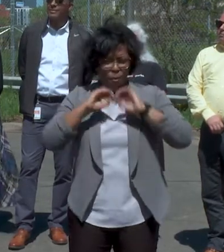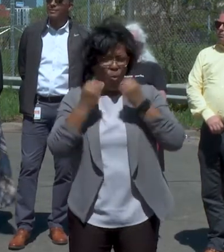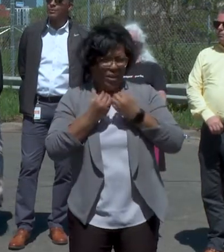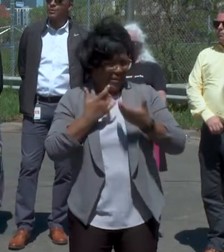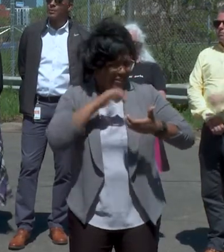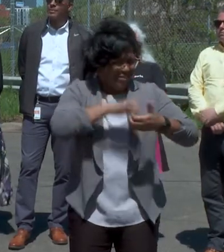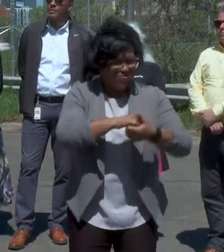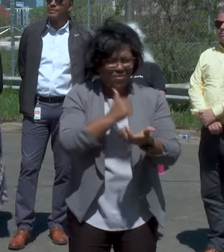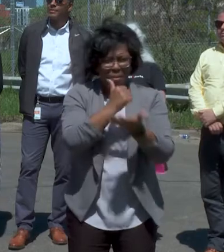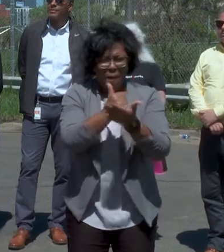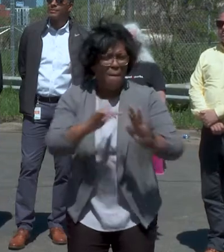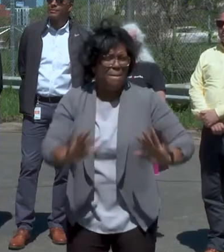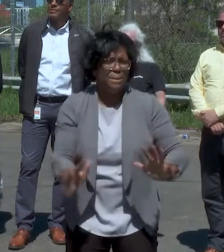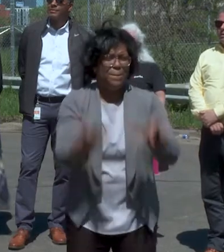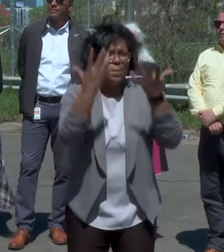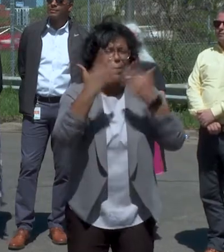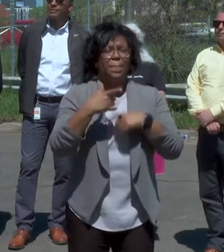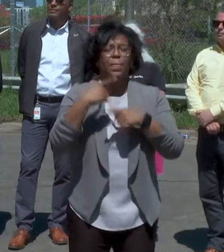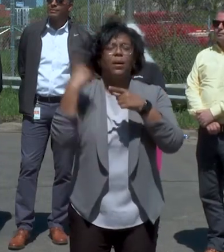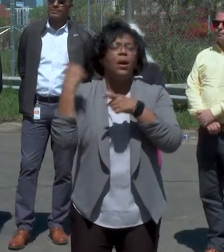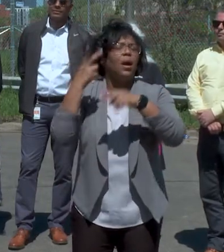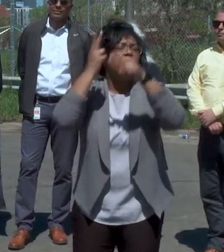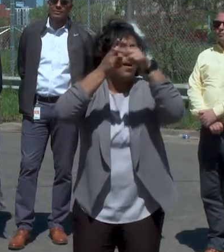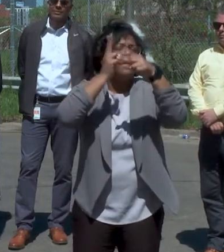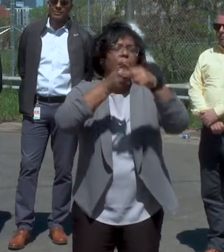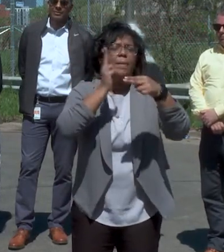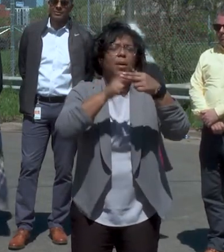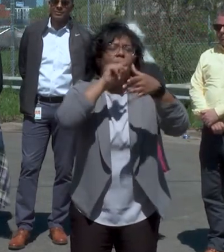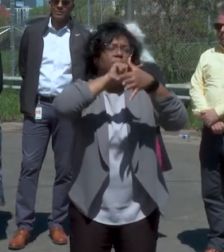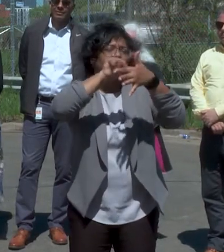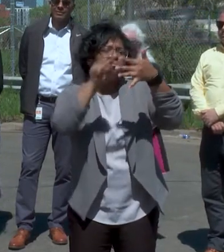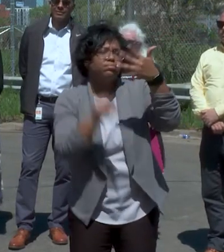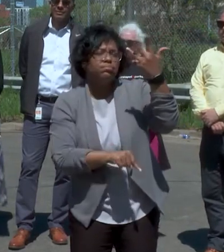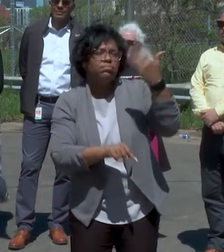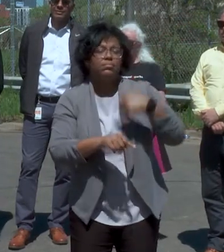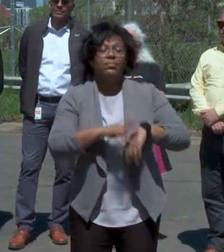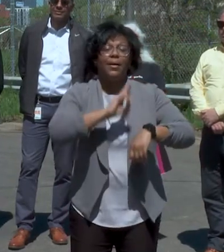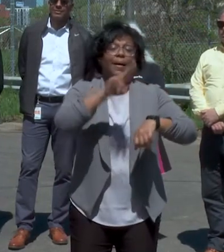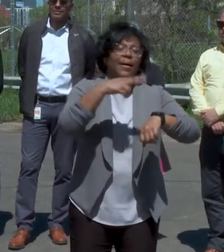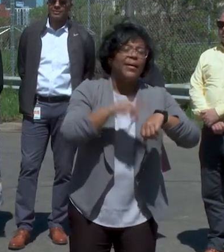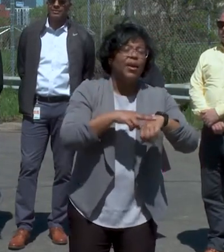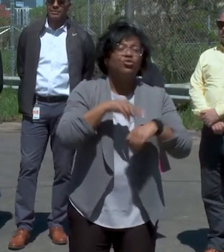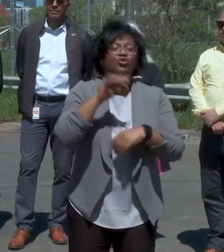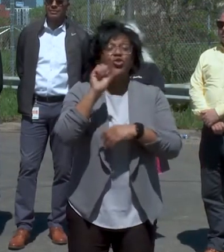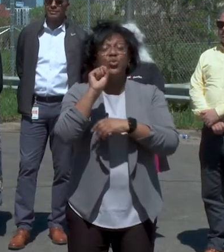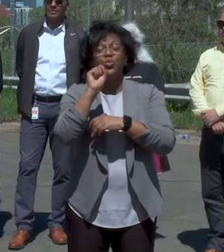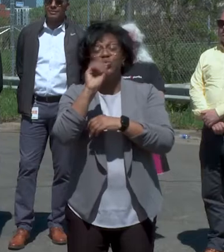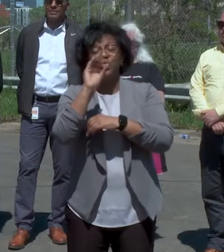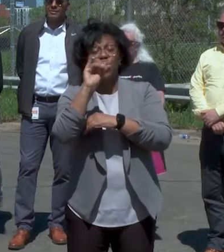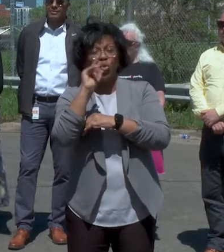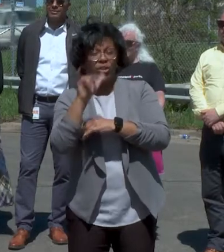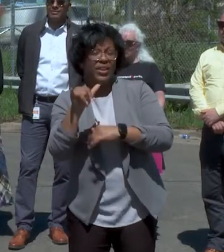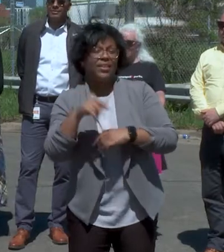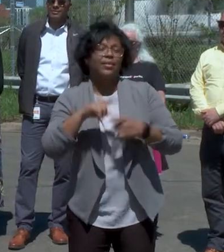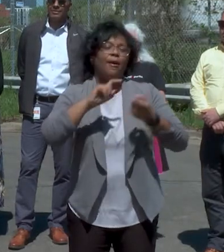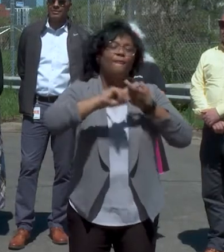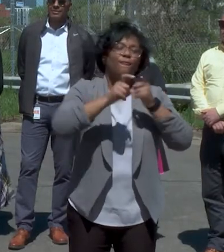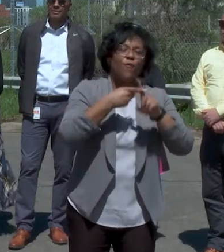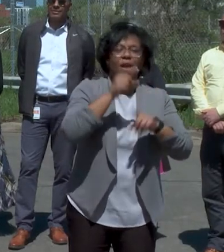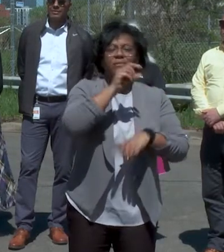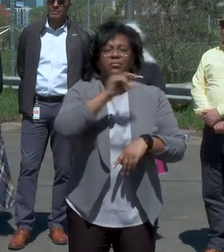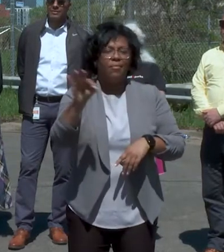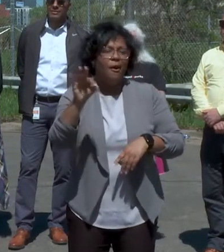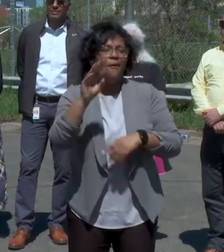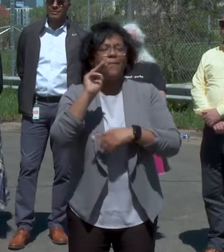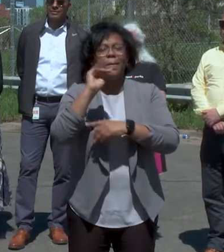Conservancy, the Trust for Public Land, the Minneapolis Parks Foundation, and the Friends of the Mississippi River. Thank you to the